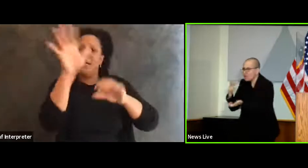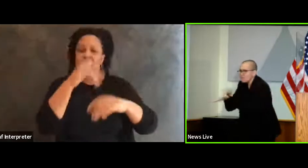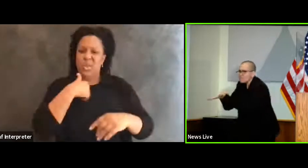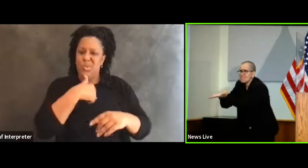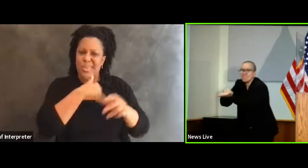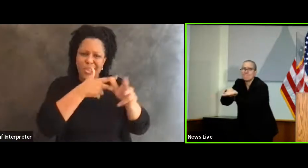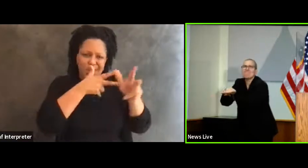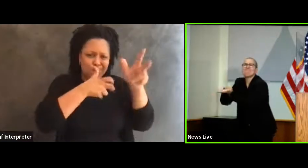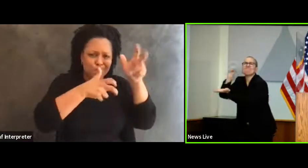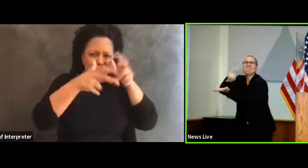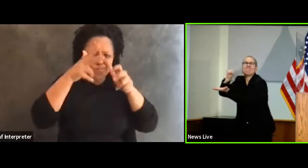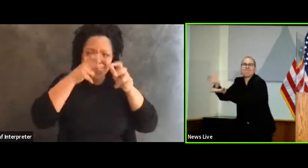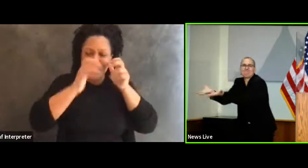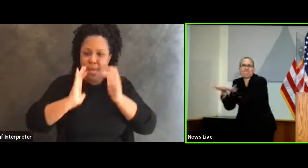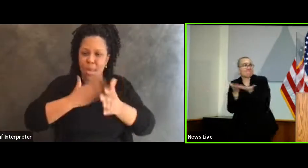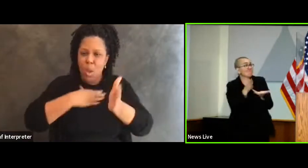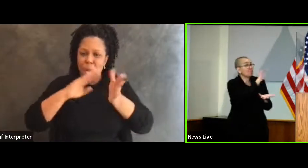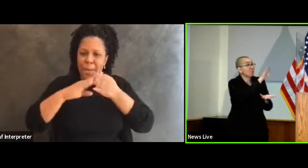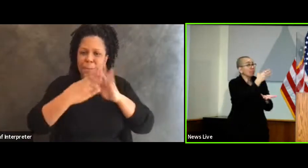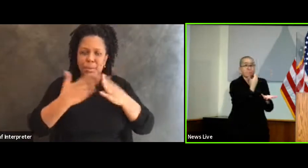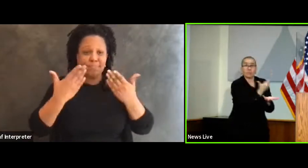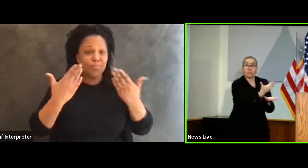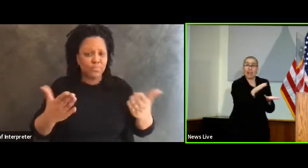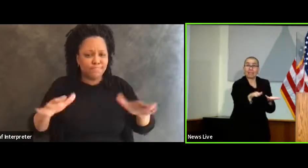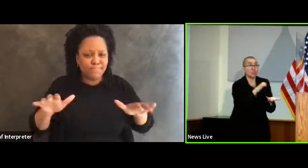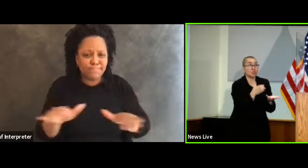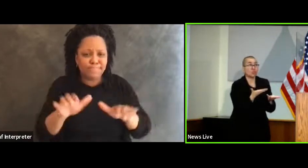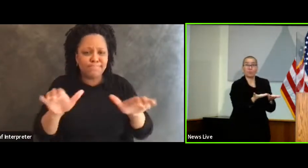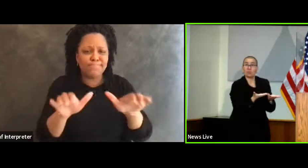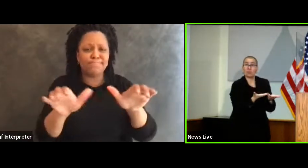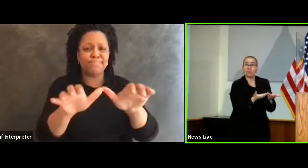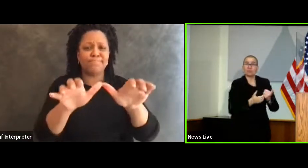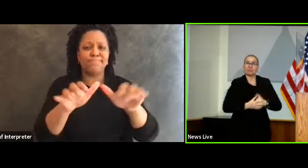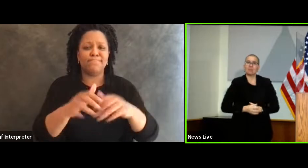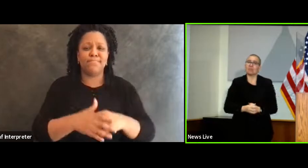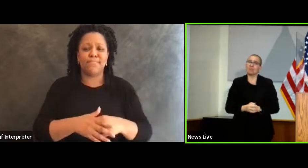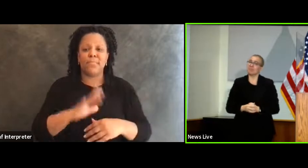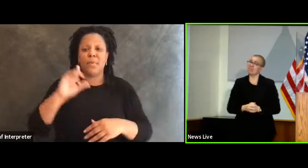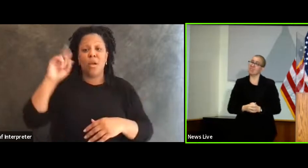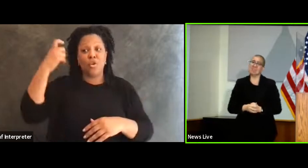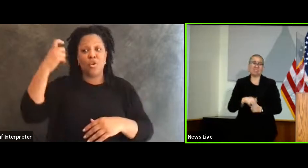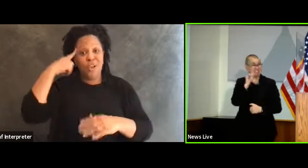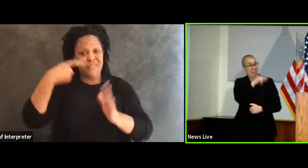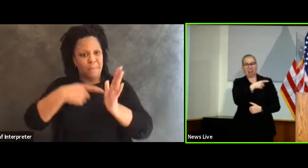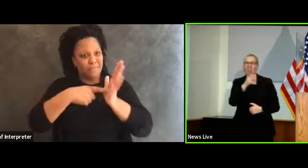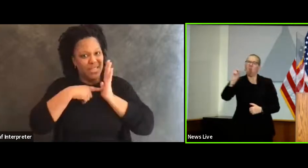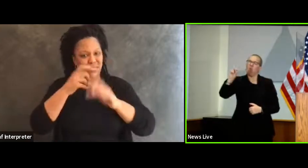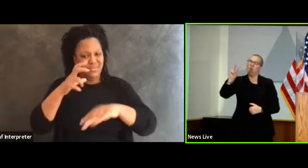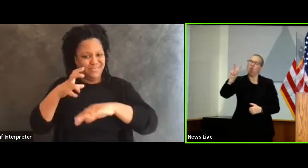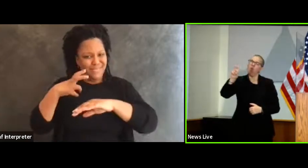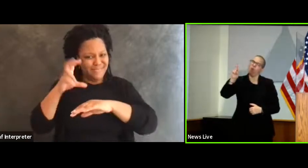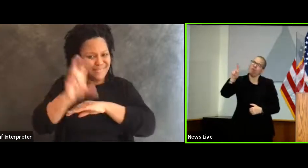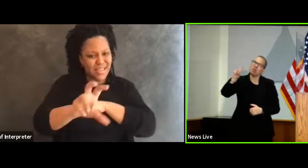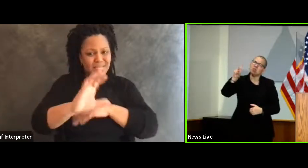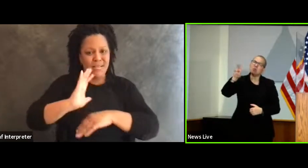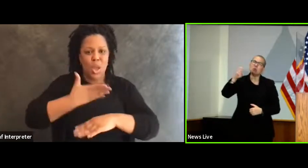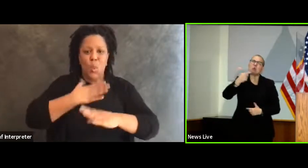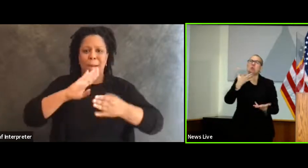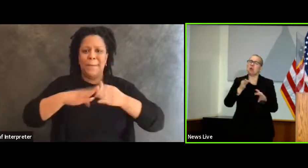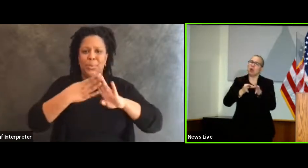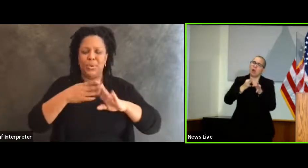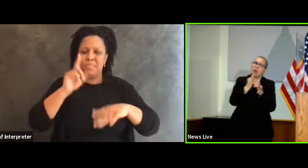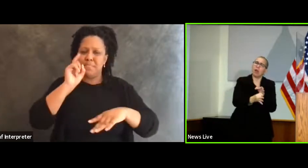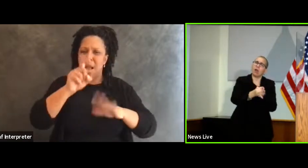It is long past due for our government to make meaningful investments in our communities and to take action to reform the police and hold